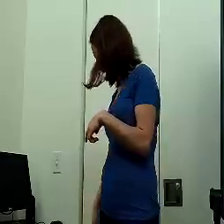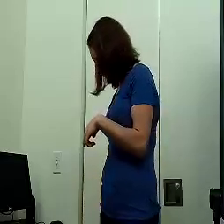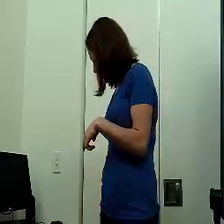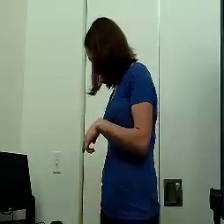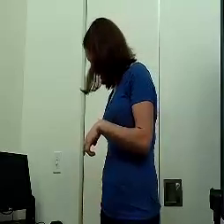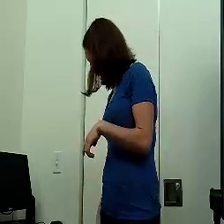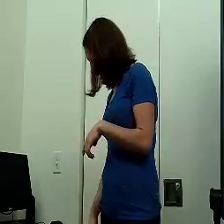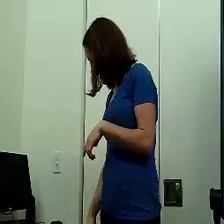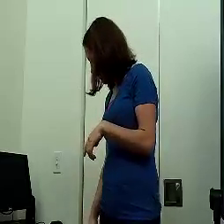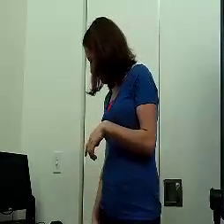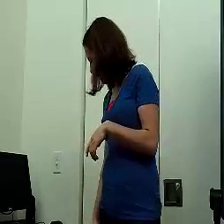Okay.